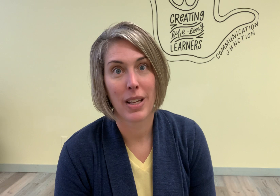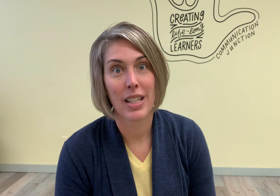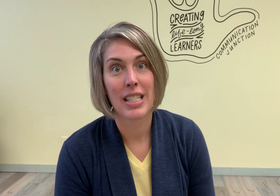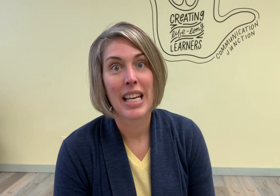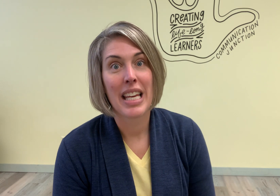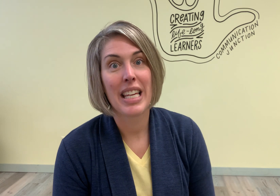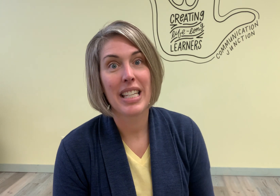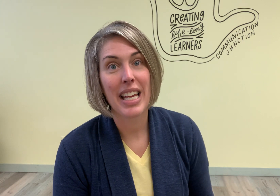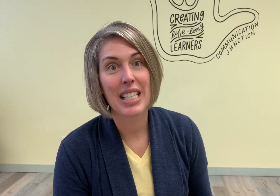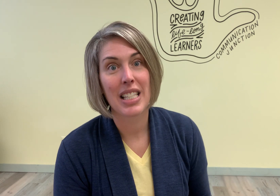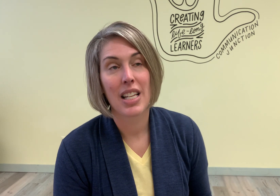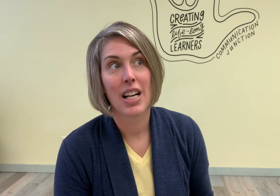because he takes